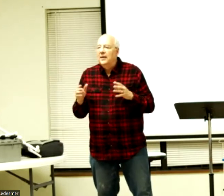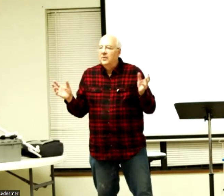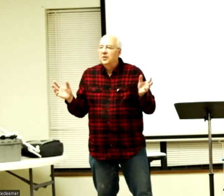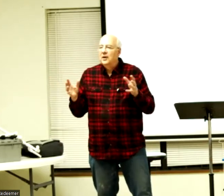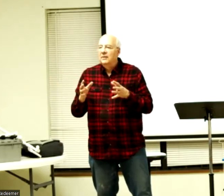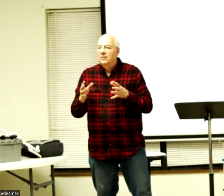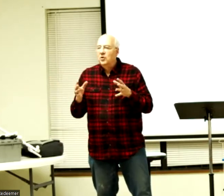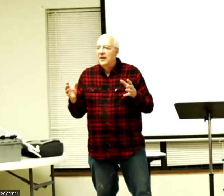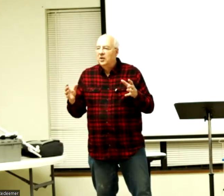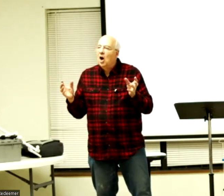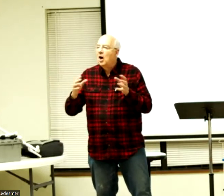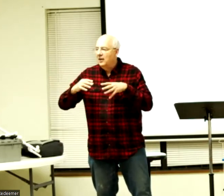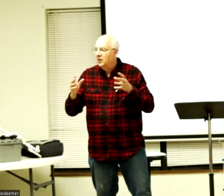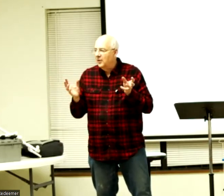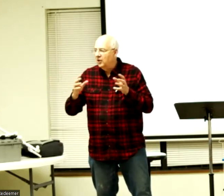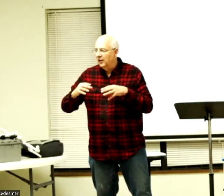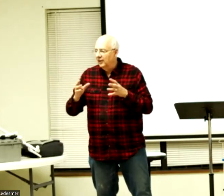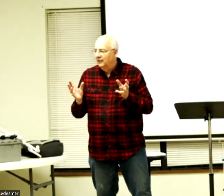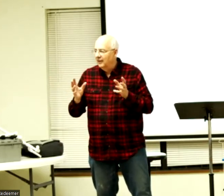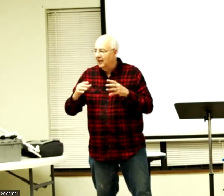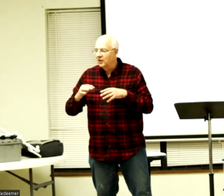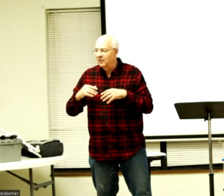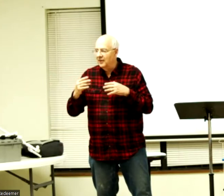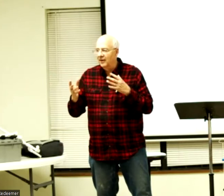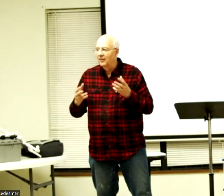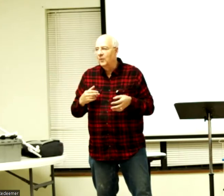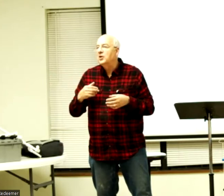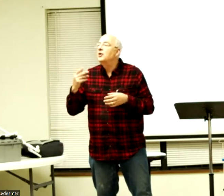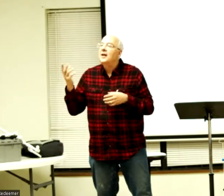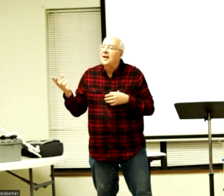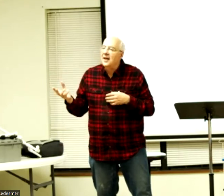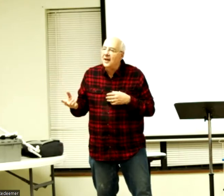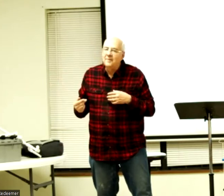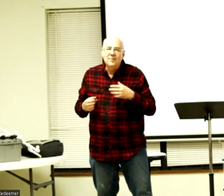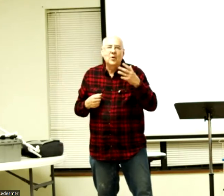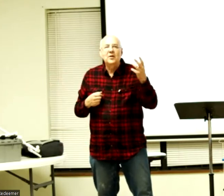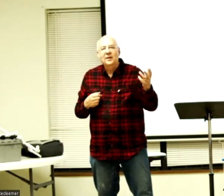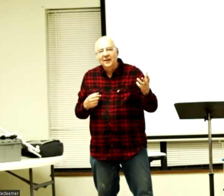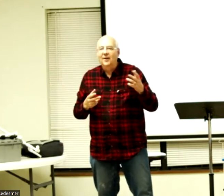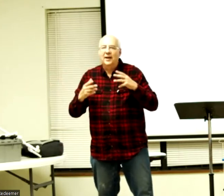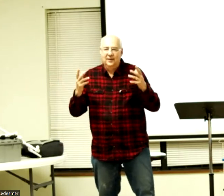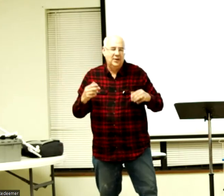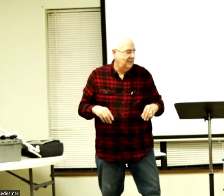we'll start trying to talk to each other in just some, what's your name? Where do you live? That kind of stuff. All